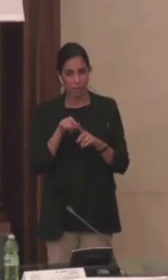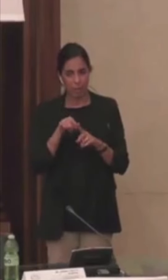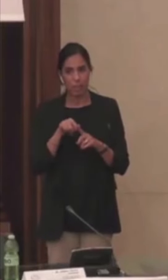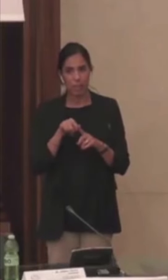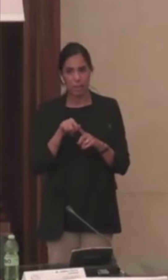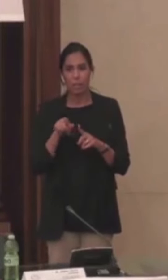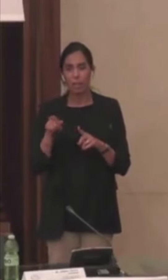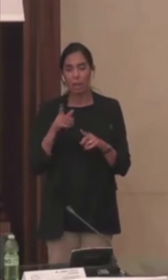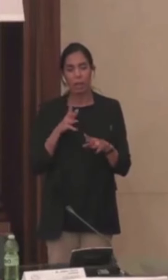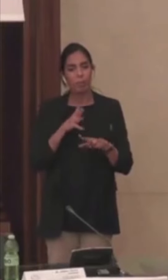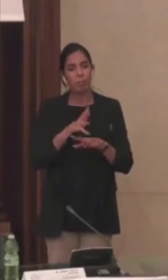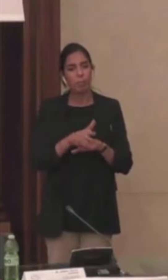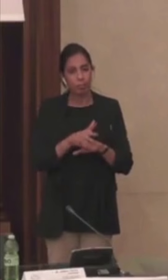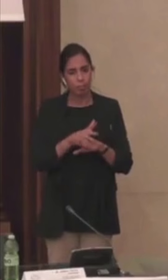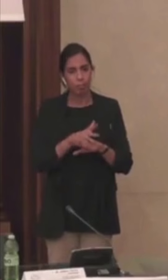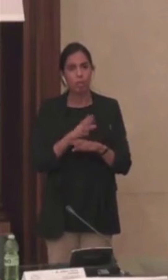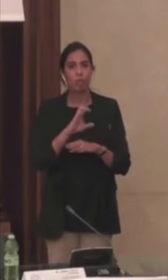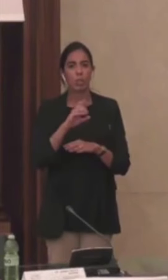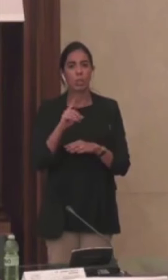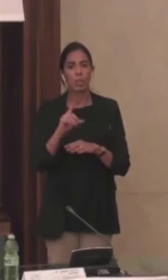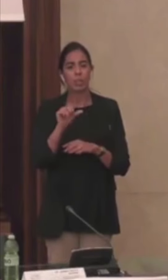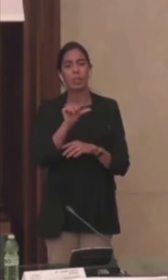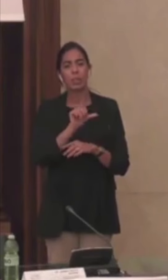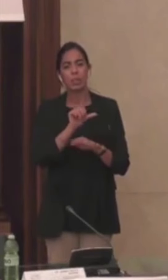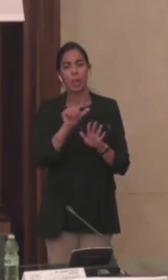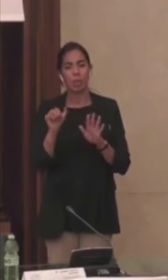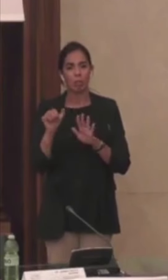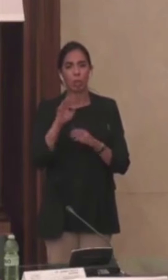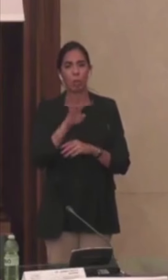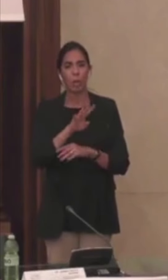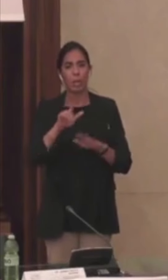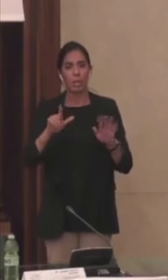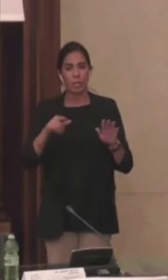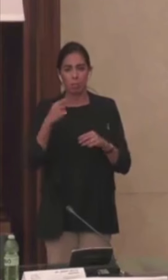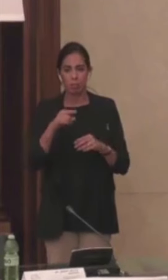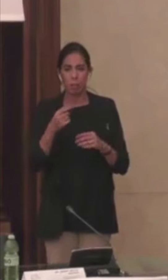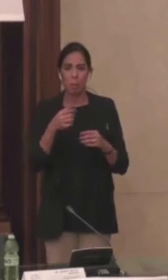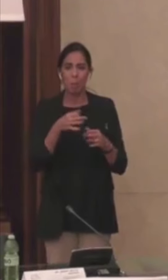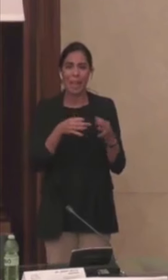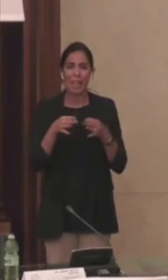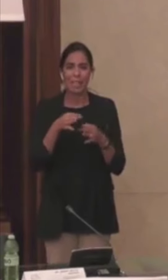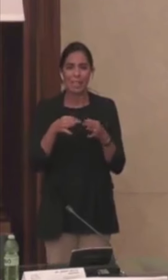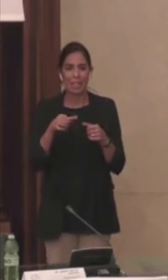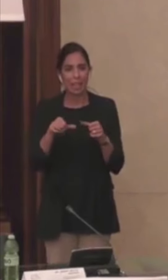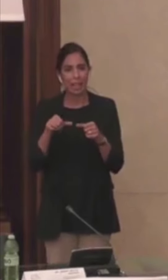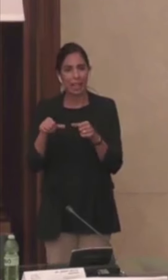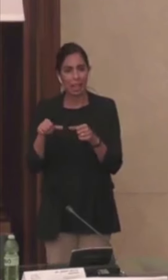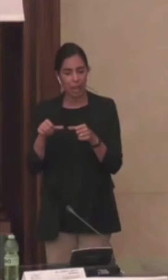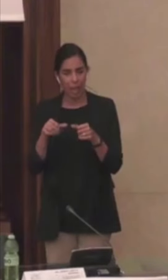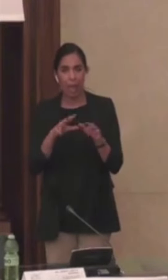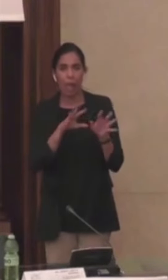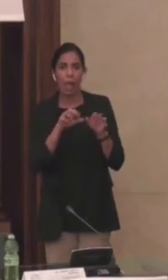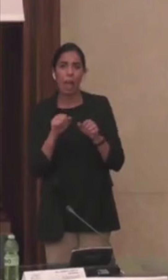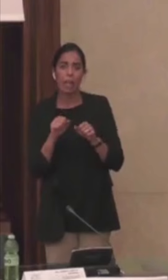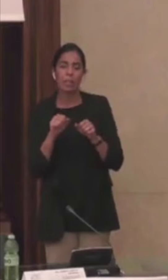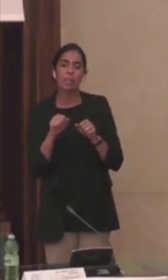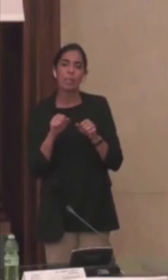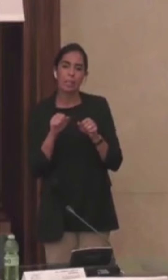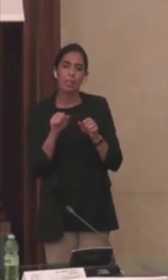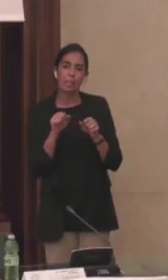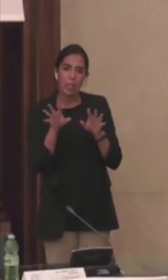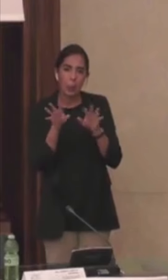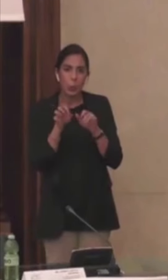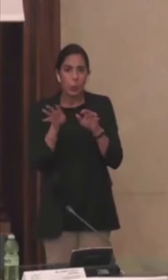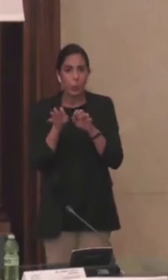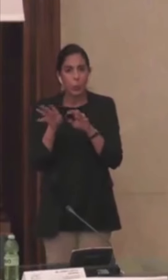Another thing it does is work with platelets. Platelets gather